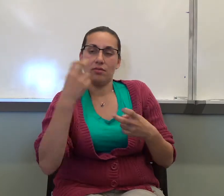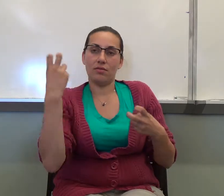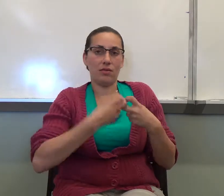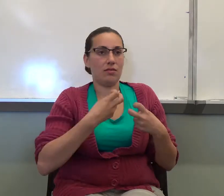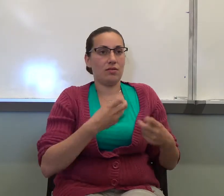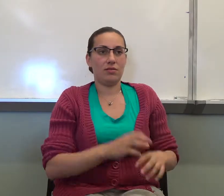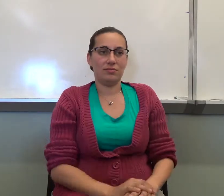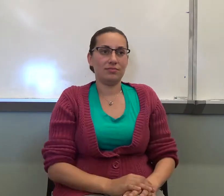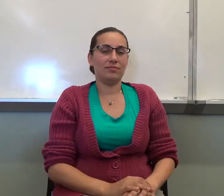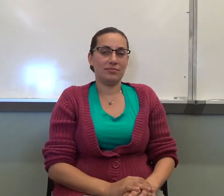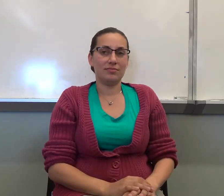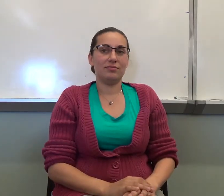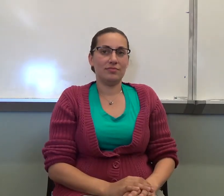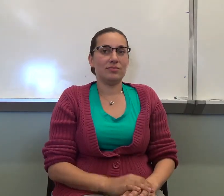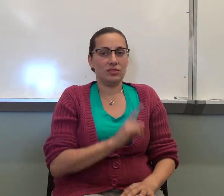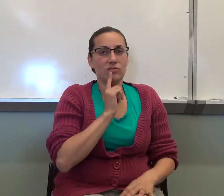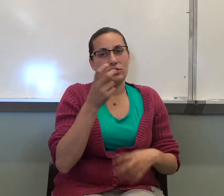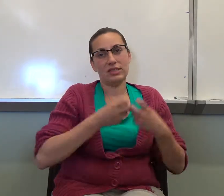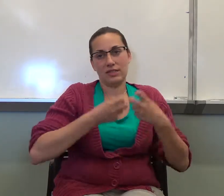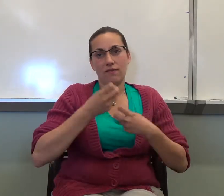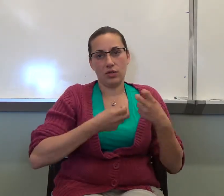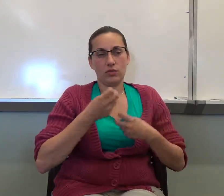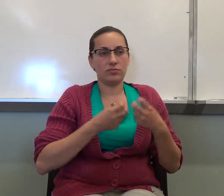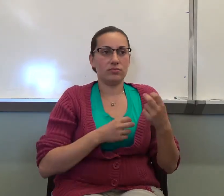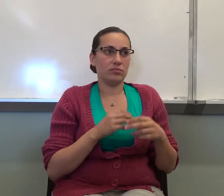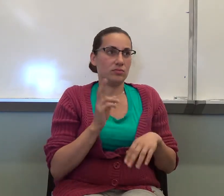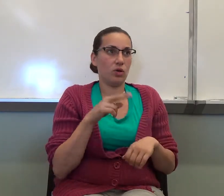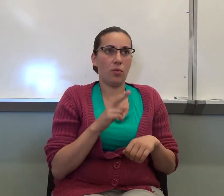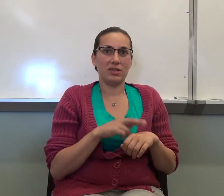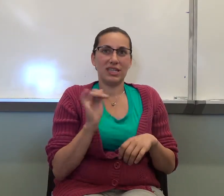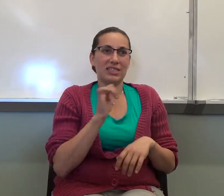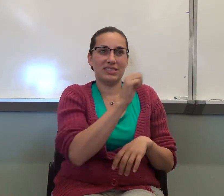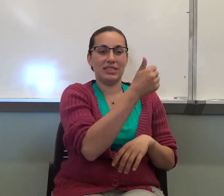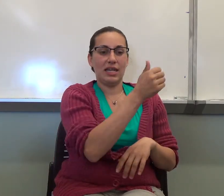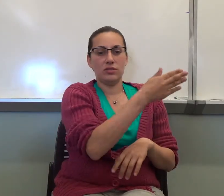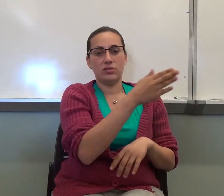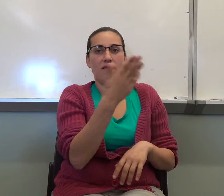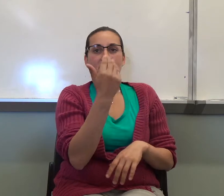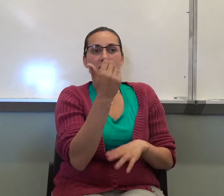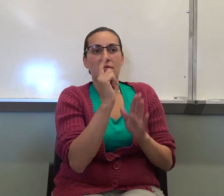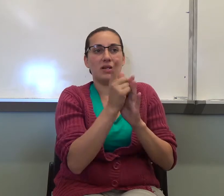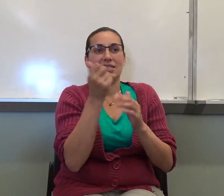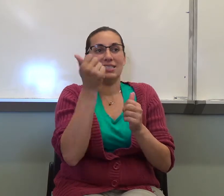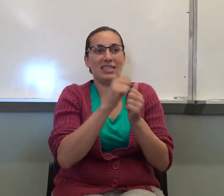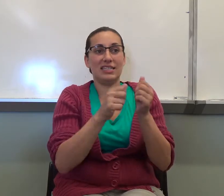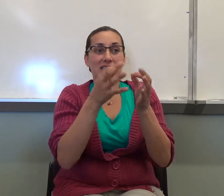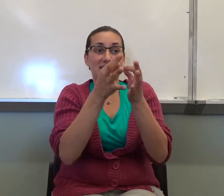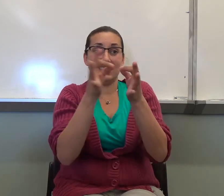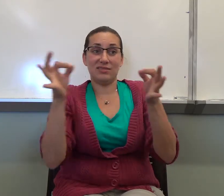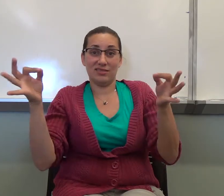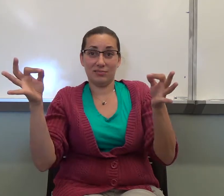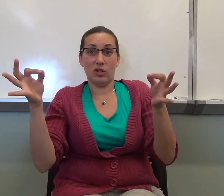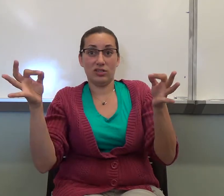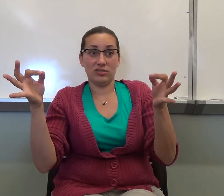The problems are difficult. They typically run 10 or 15 minutes per problem. That's just